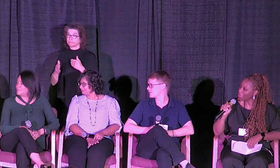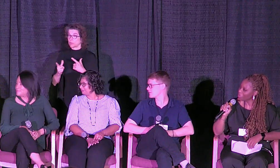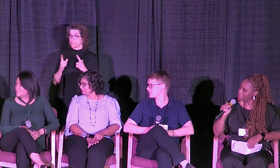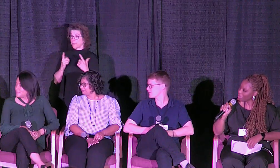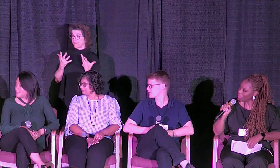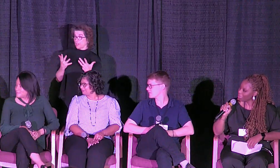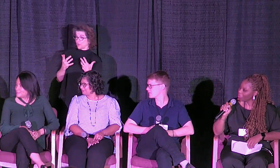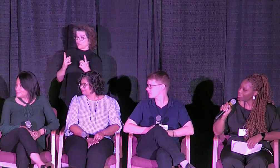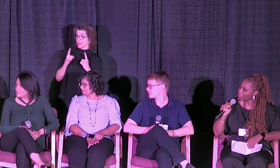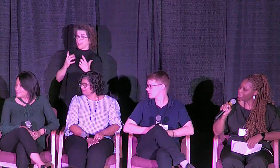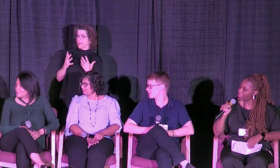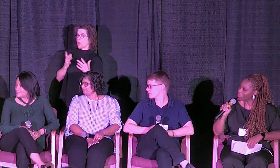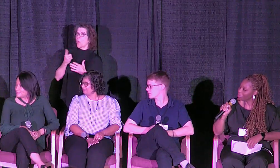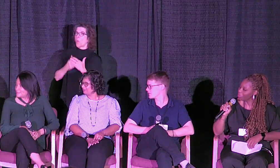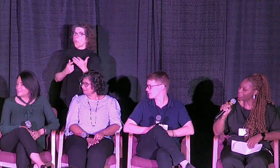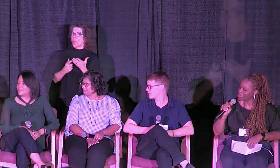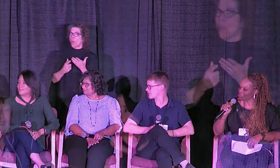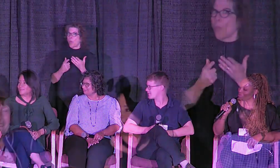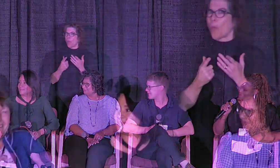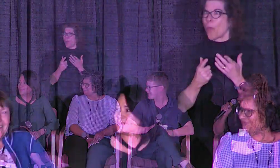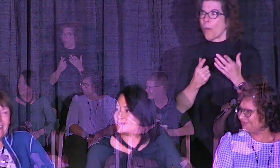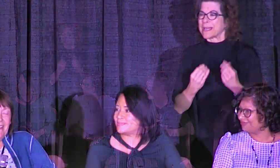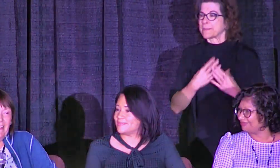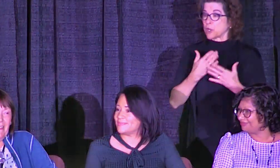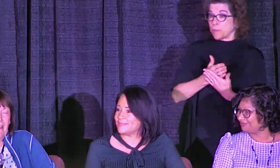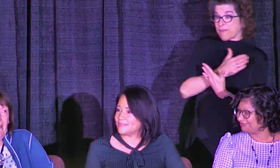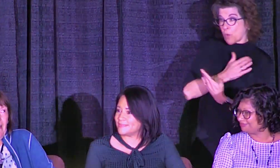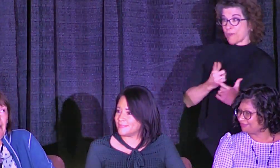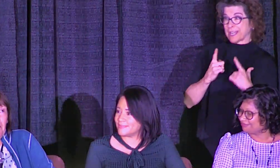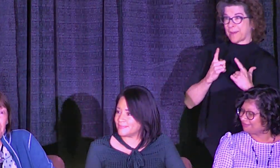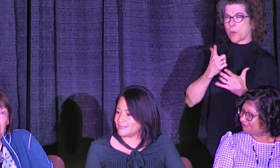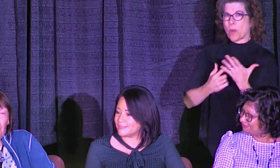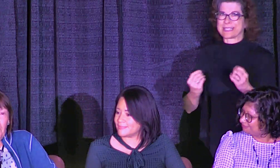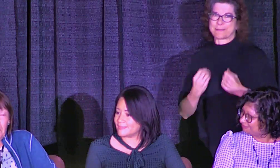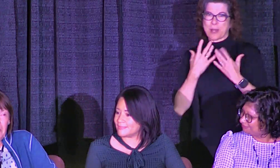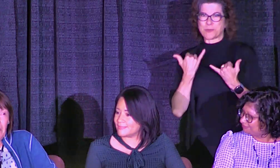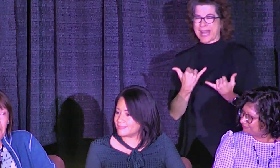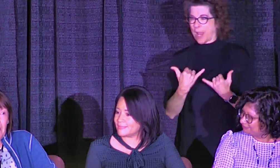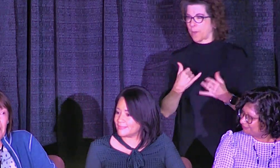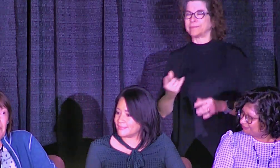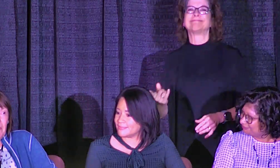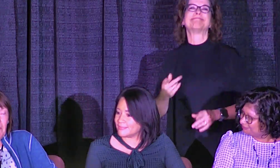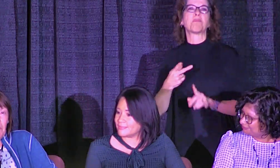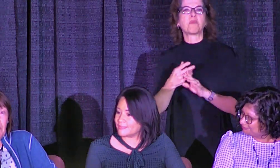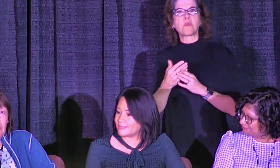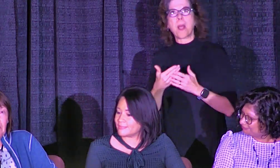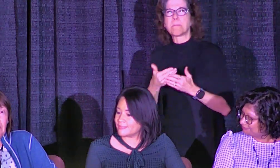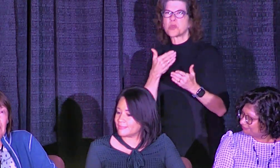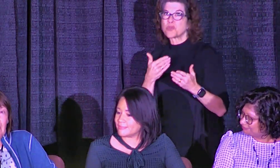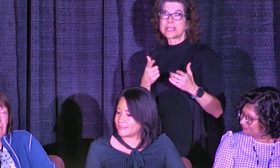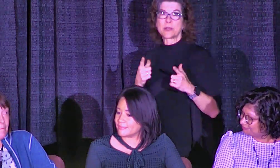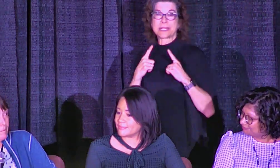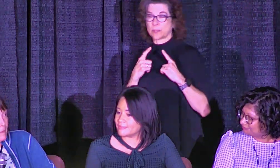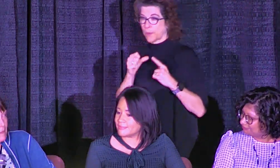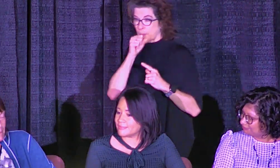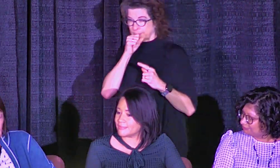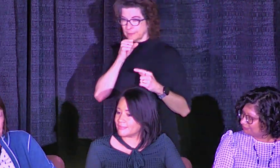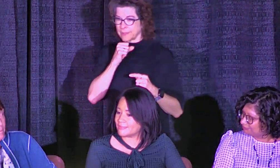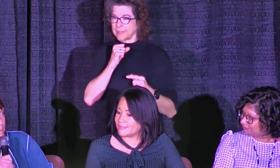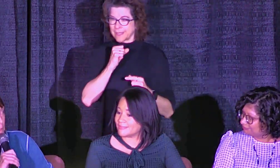you pre-retirement, and what inspires you post-retirement? Pre-retirement, I think it was... Close to your